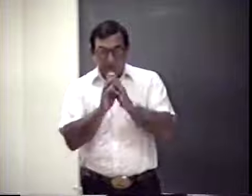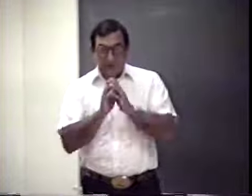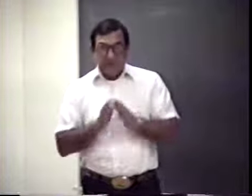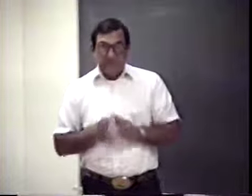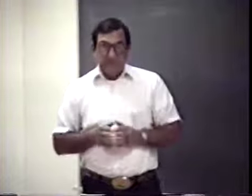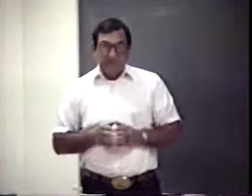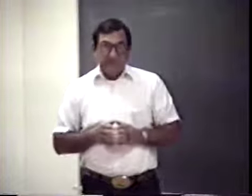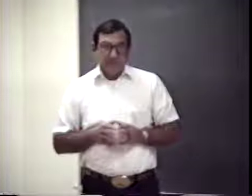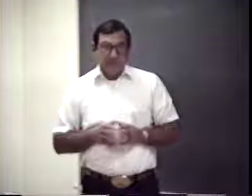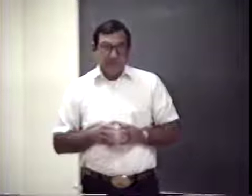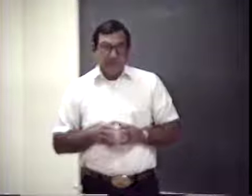them.